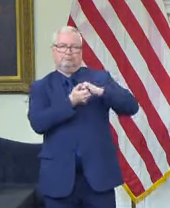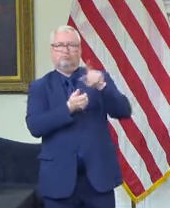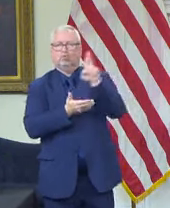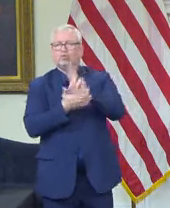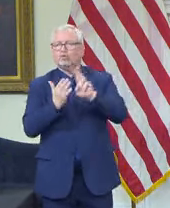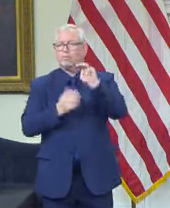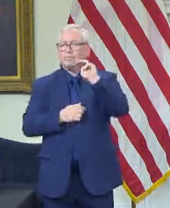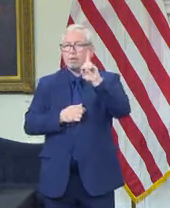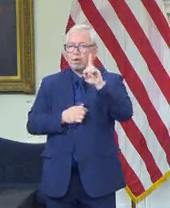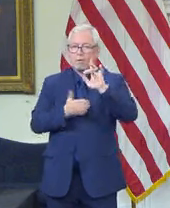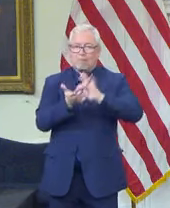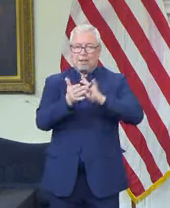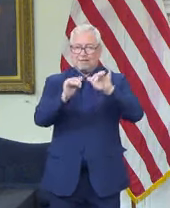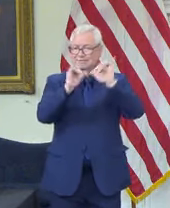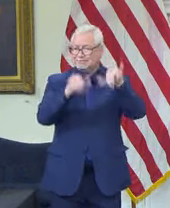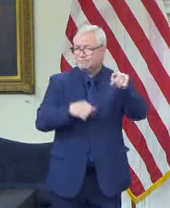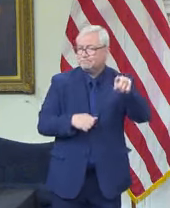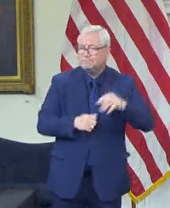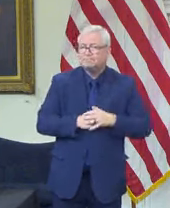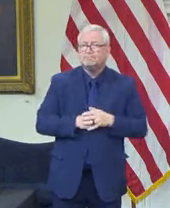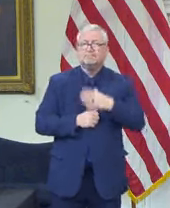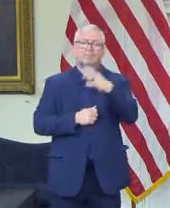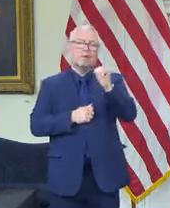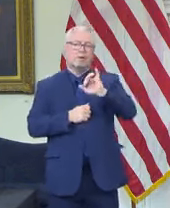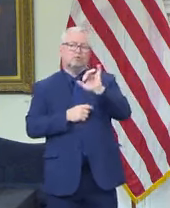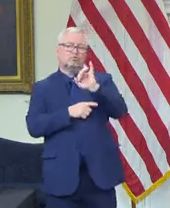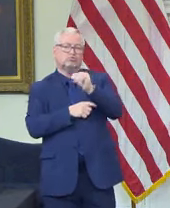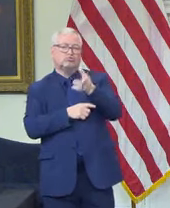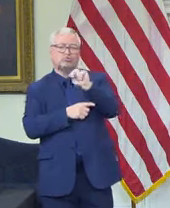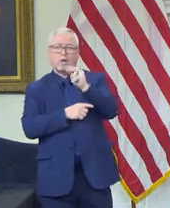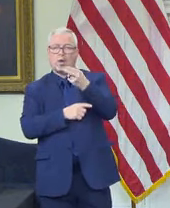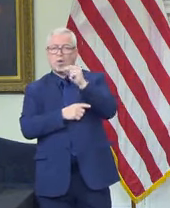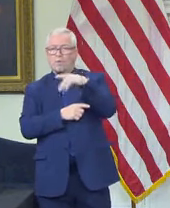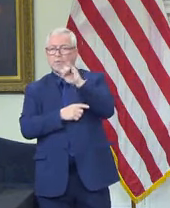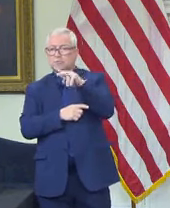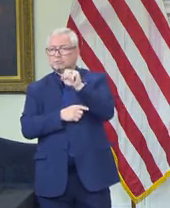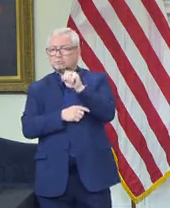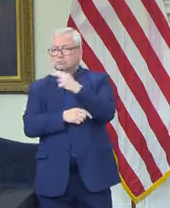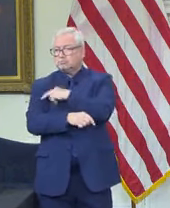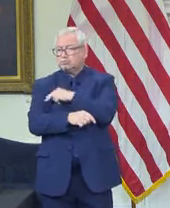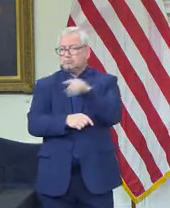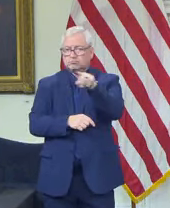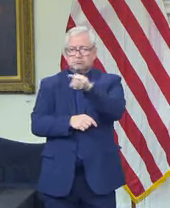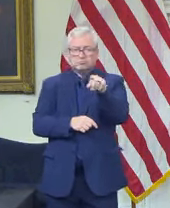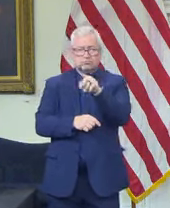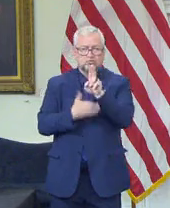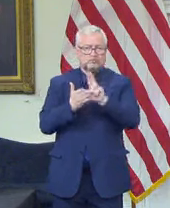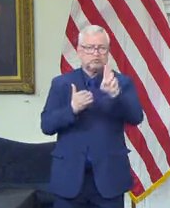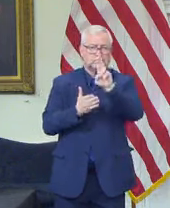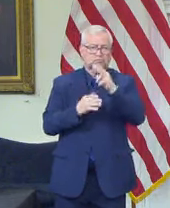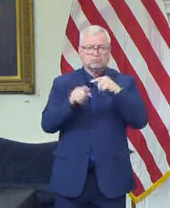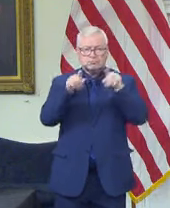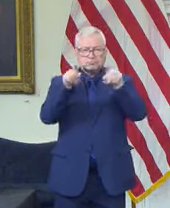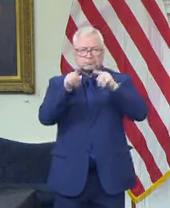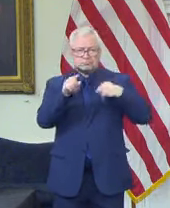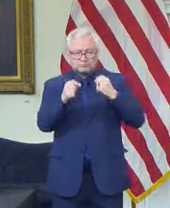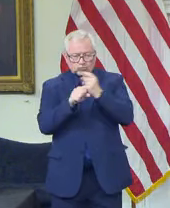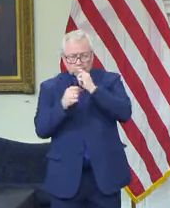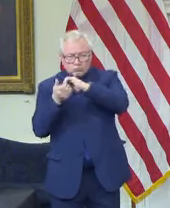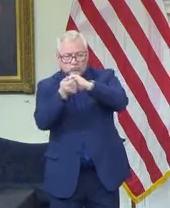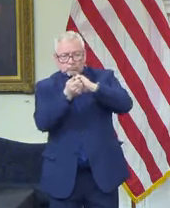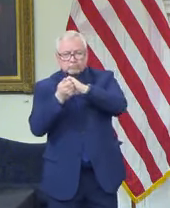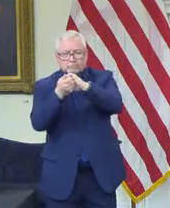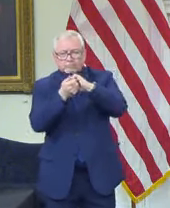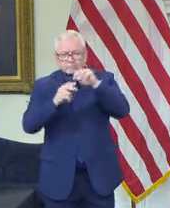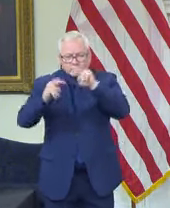Johns Hopkins University, we are launching another round of antibody testing in our nursing homes, which we